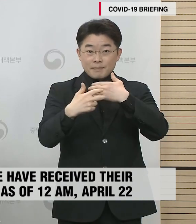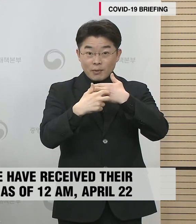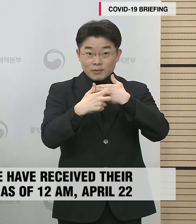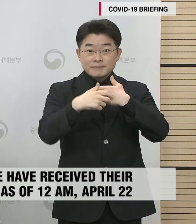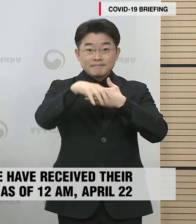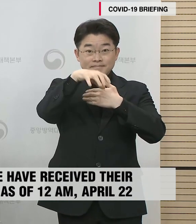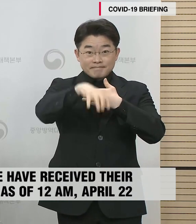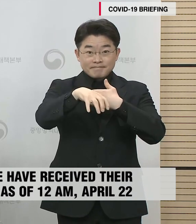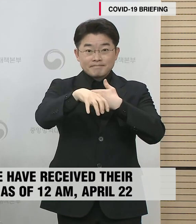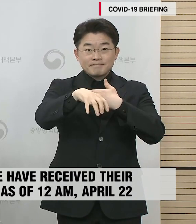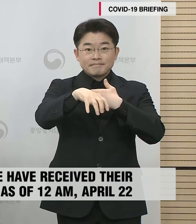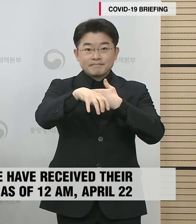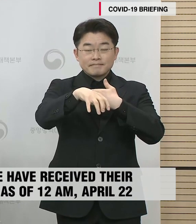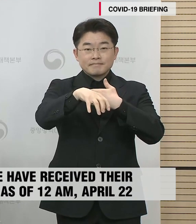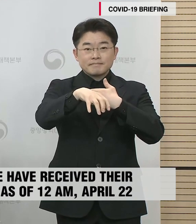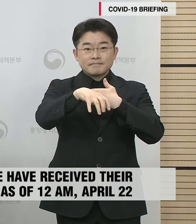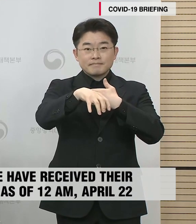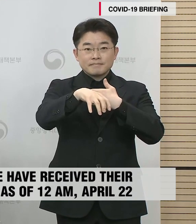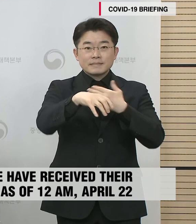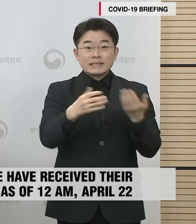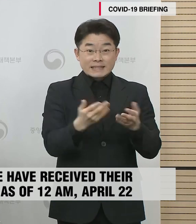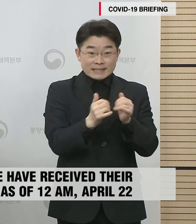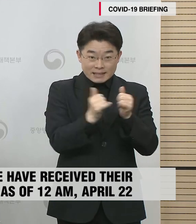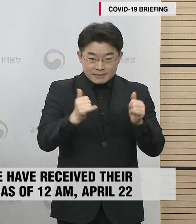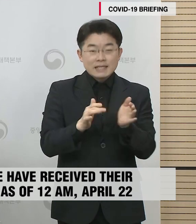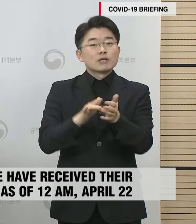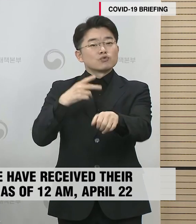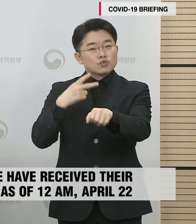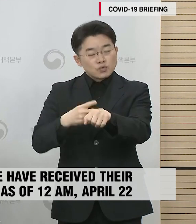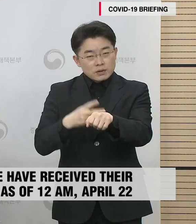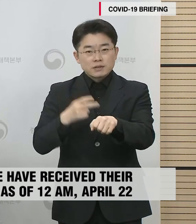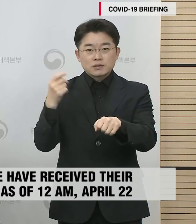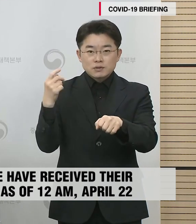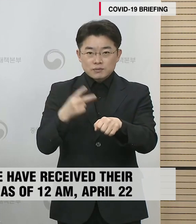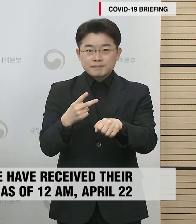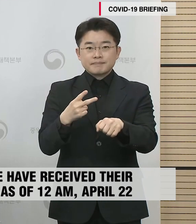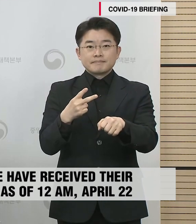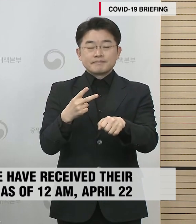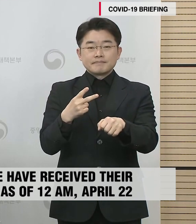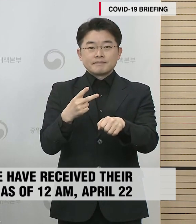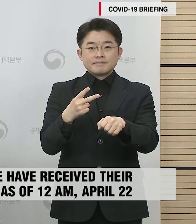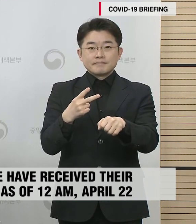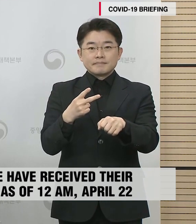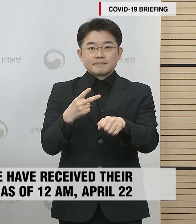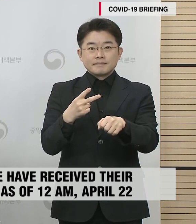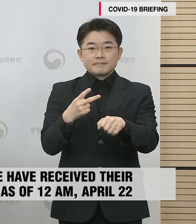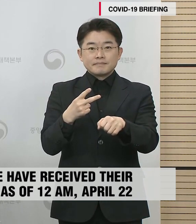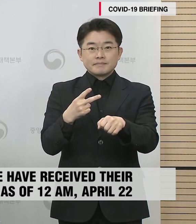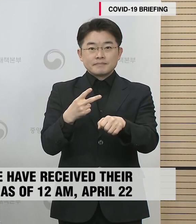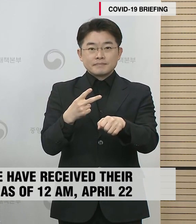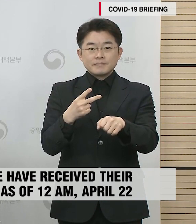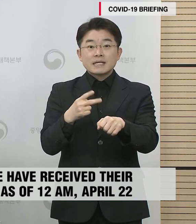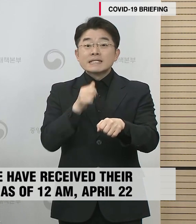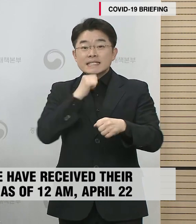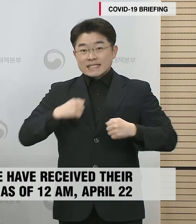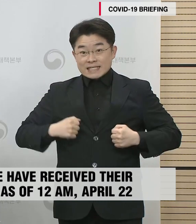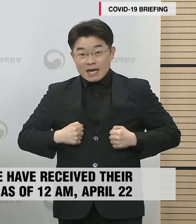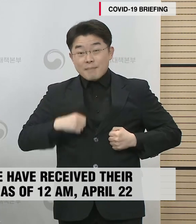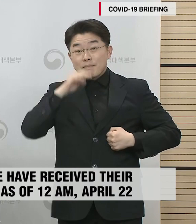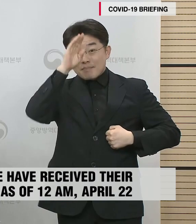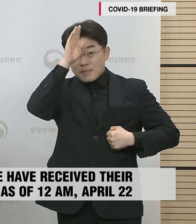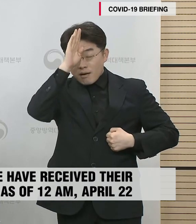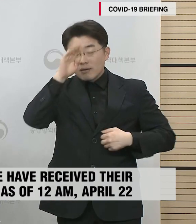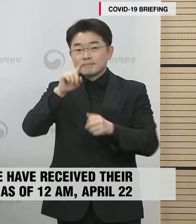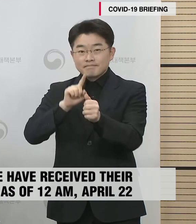And in next week, we will be rolling out the vaccines to people who are working at the hospitals and clinics, as well